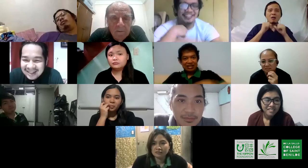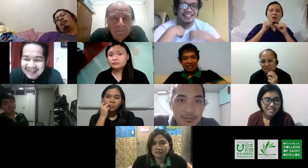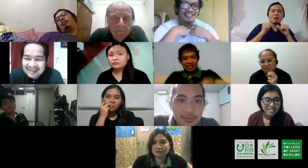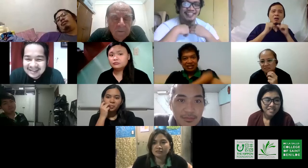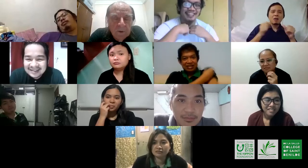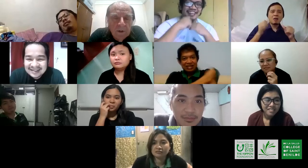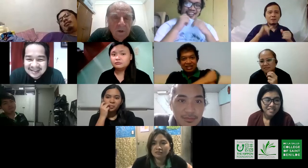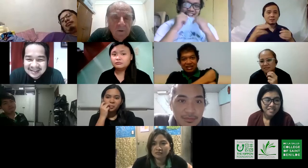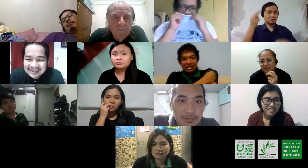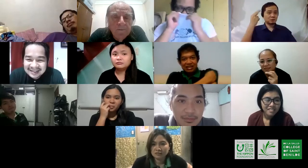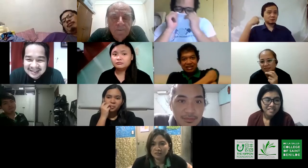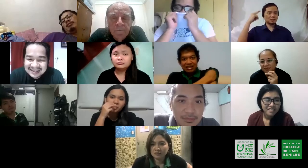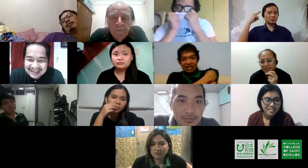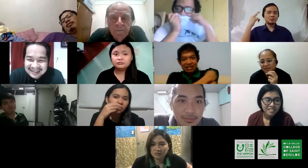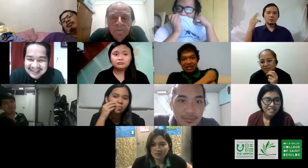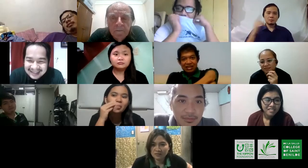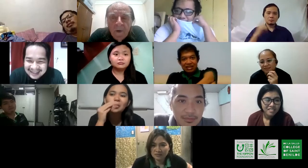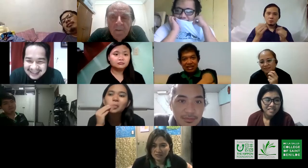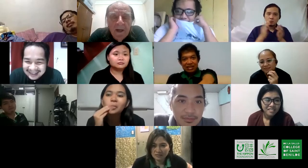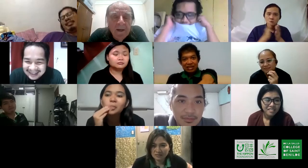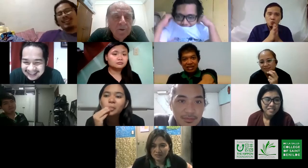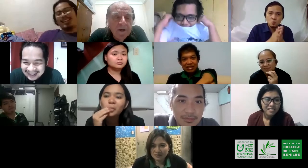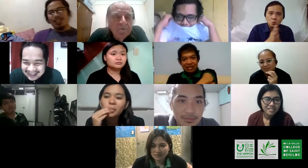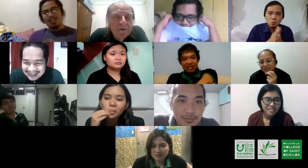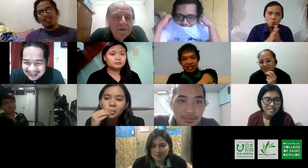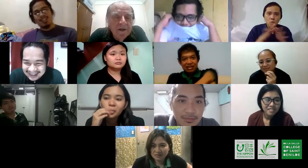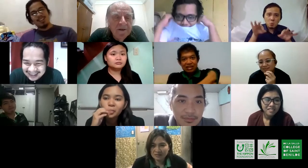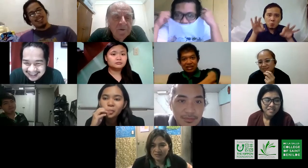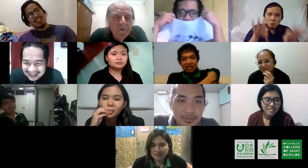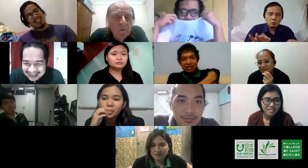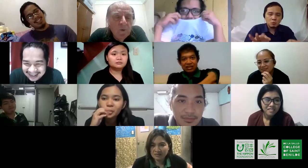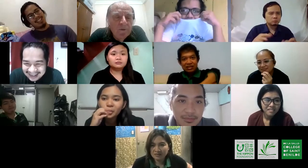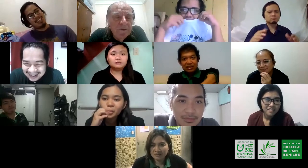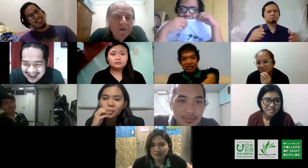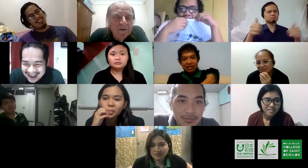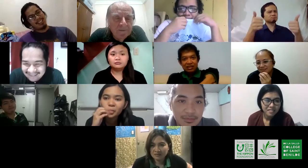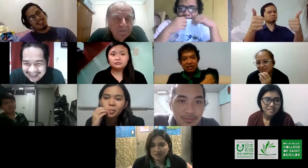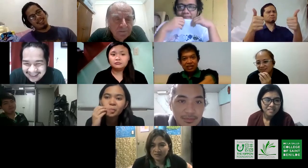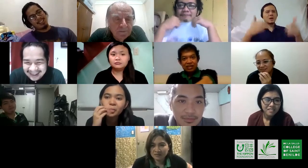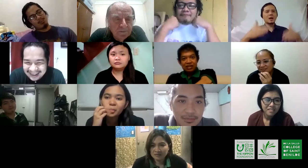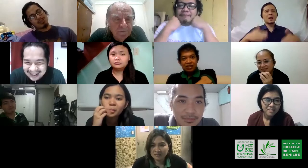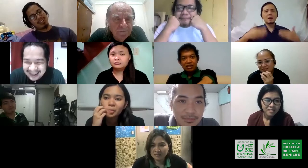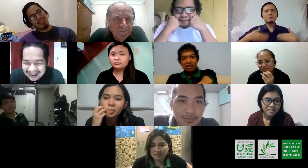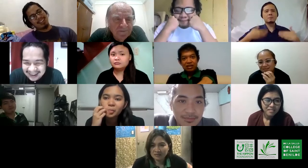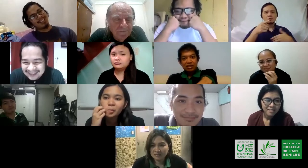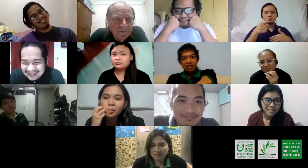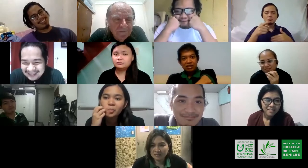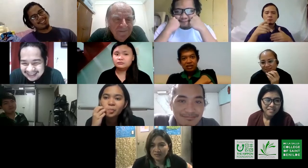you know, so I'm glad you're interested in doing more research.